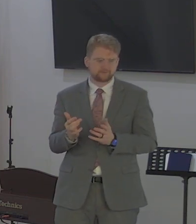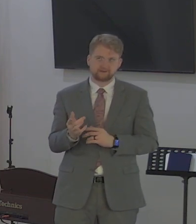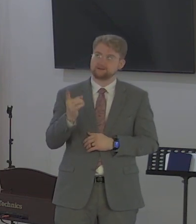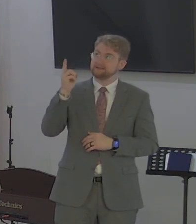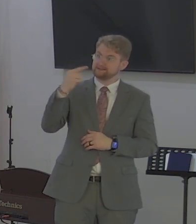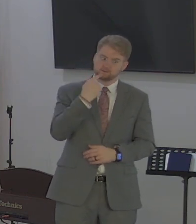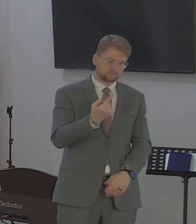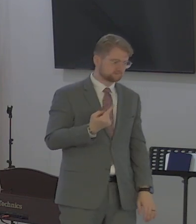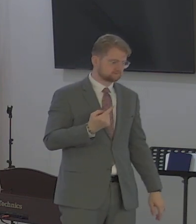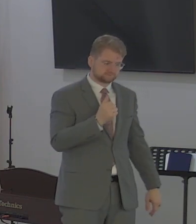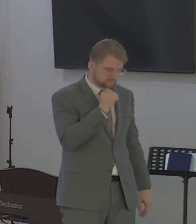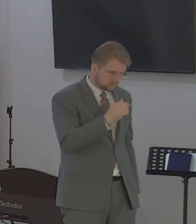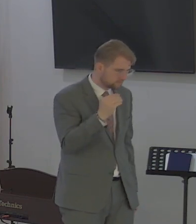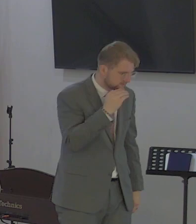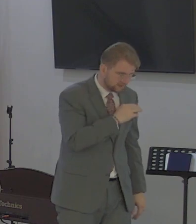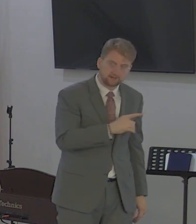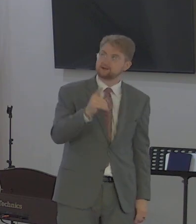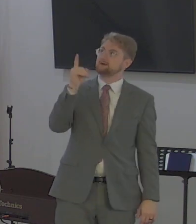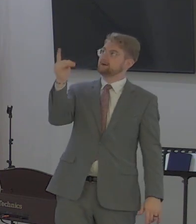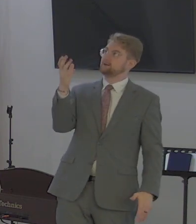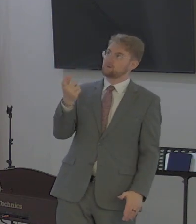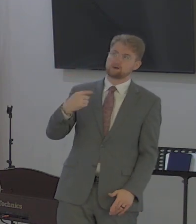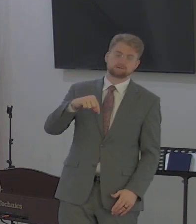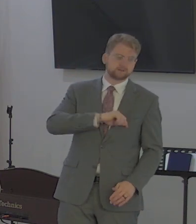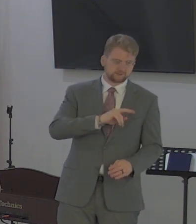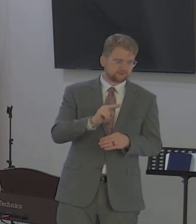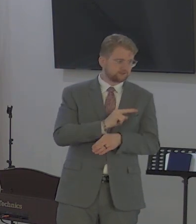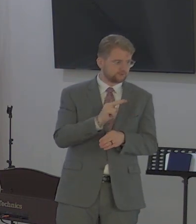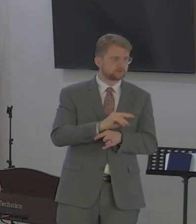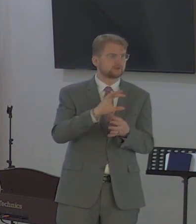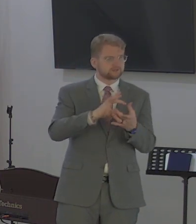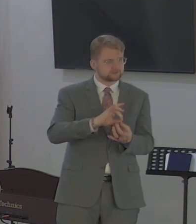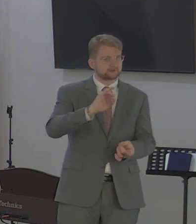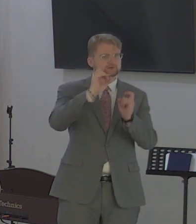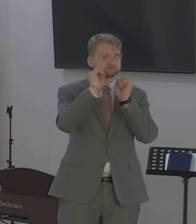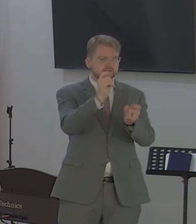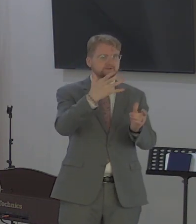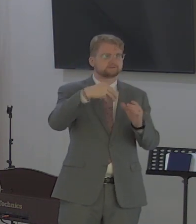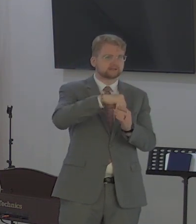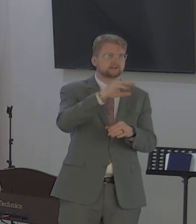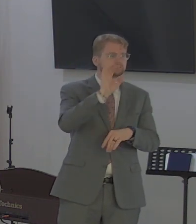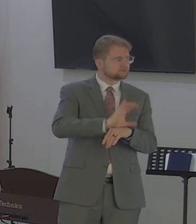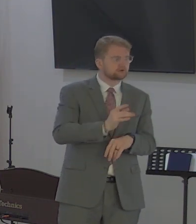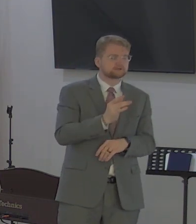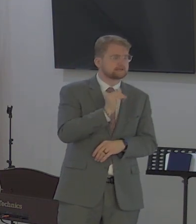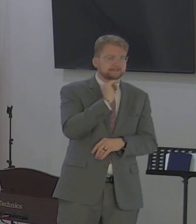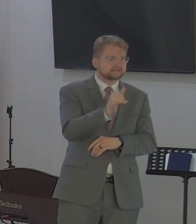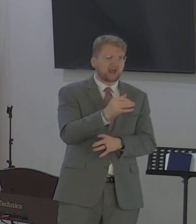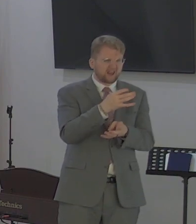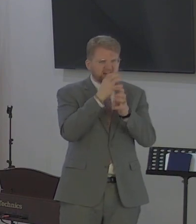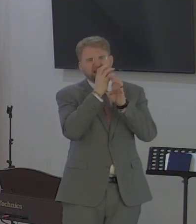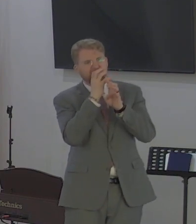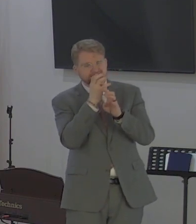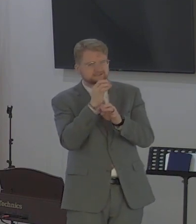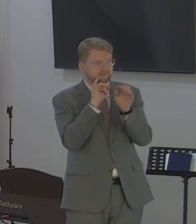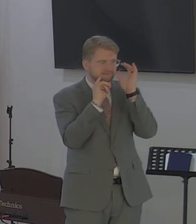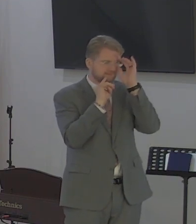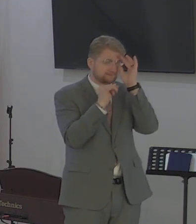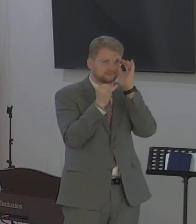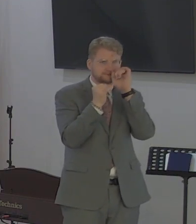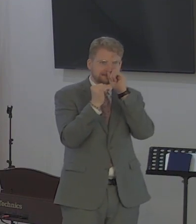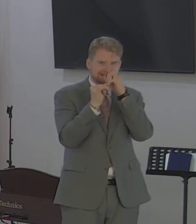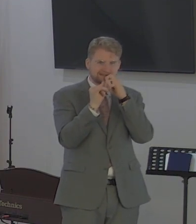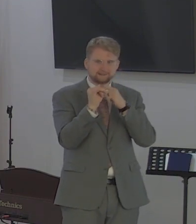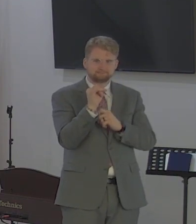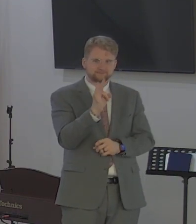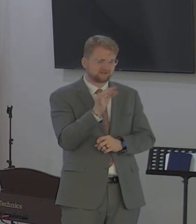to utilize our spiritual gifts in his local New Testament church, as we've been talking about. It's not legalization or legalism